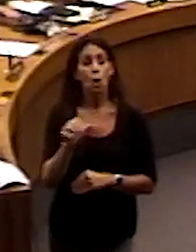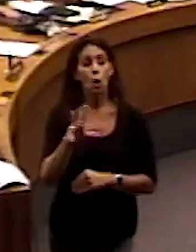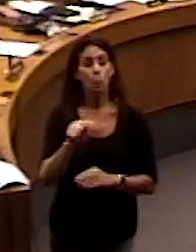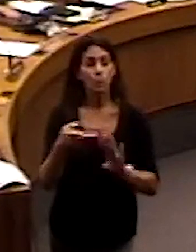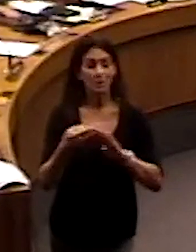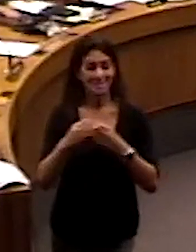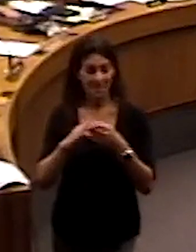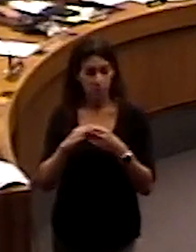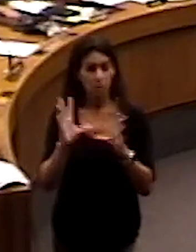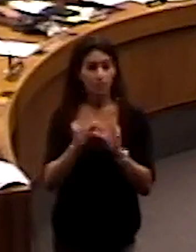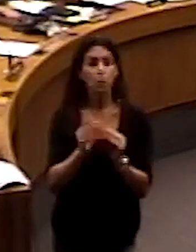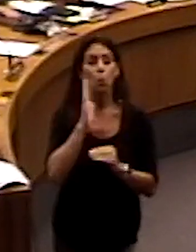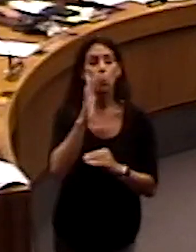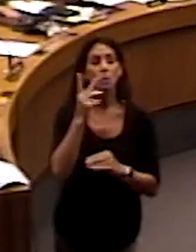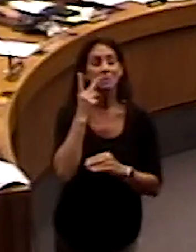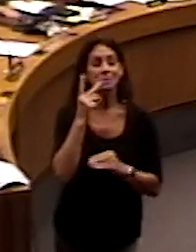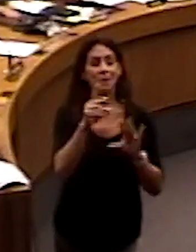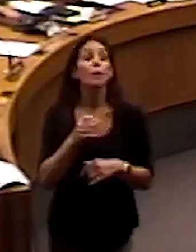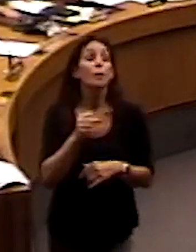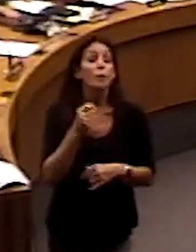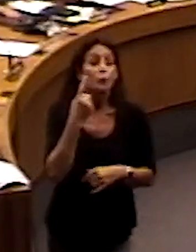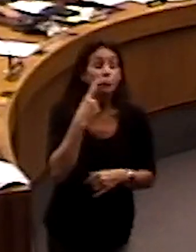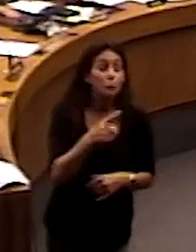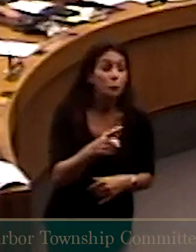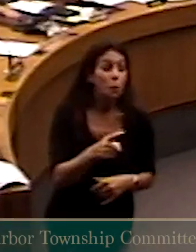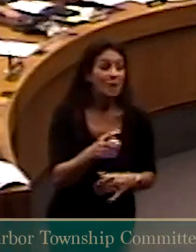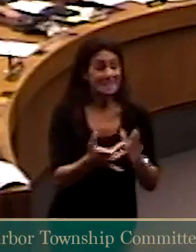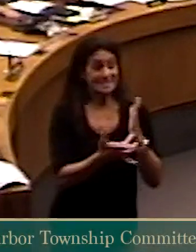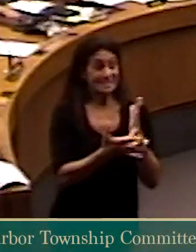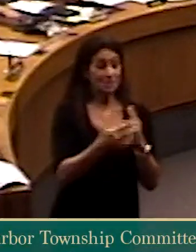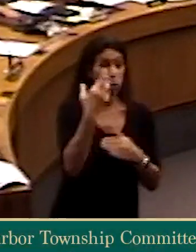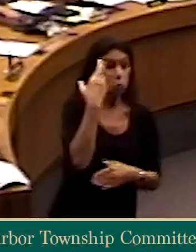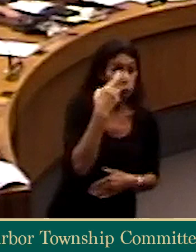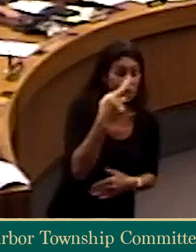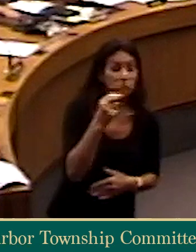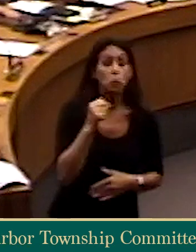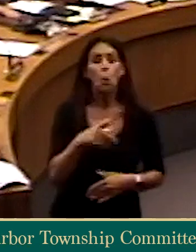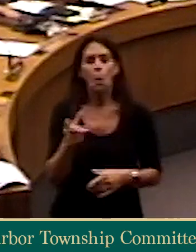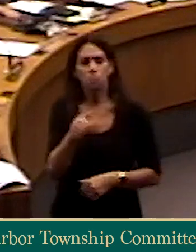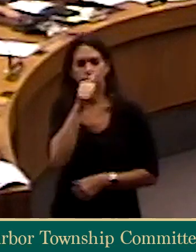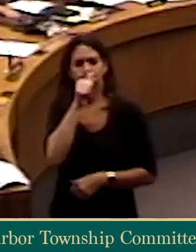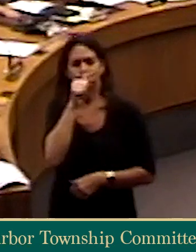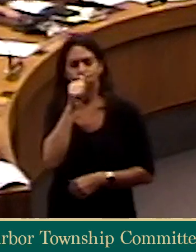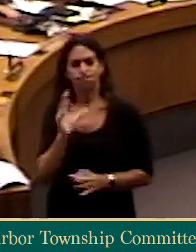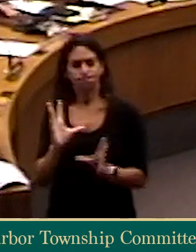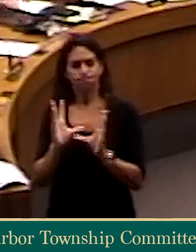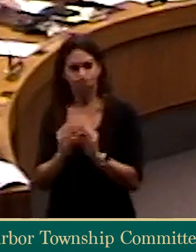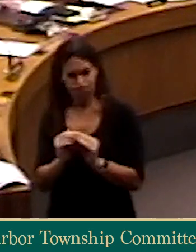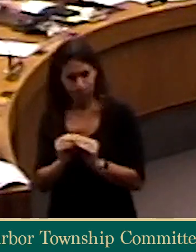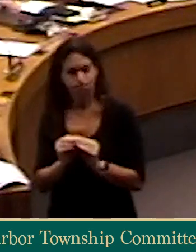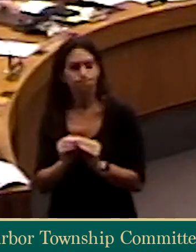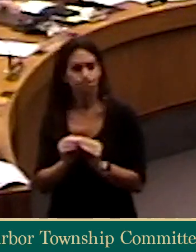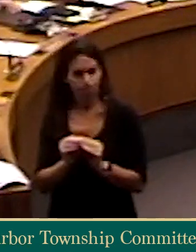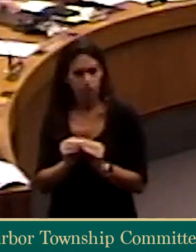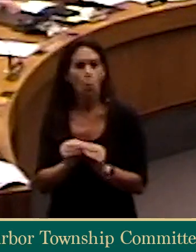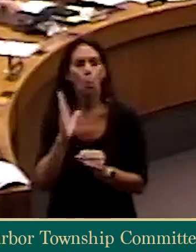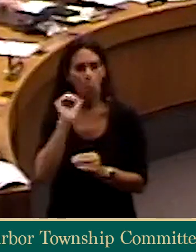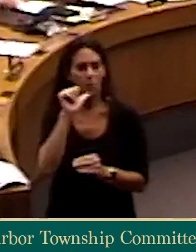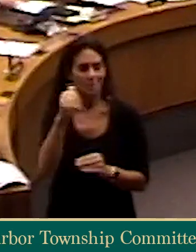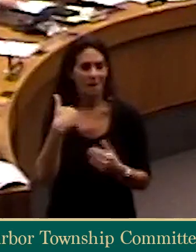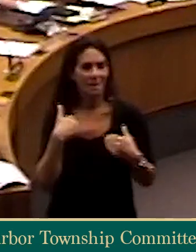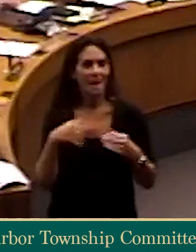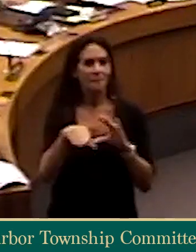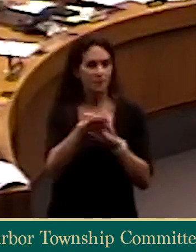taped for broadcast due to either technical reasons, discussion that may be held in closed session. Pursuant to the New Jersey Open Public Meetings Act, there